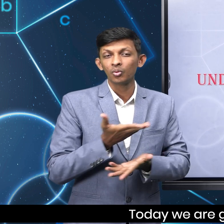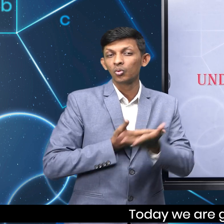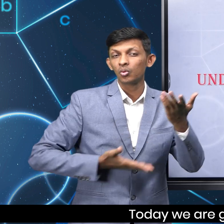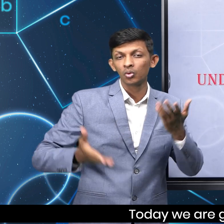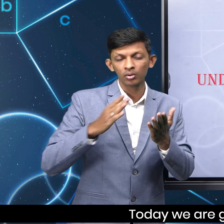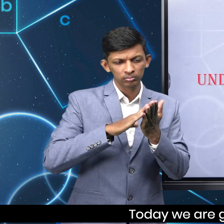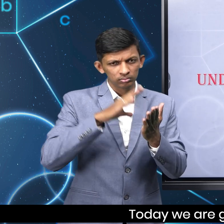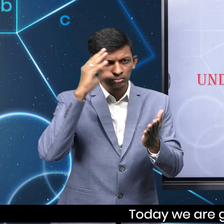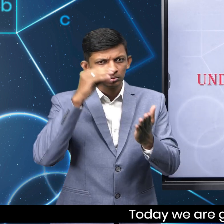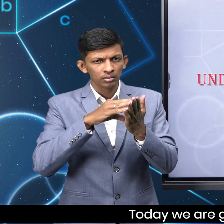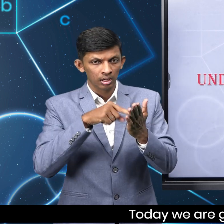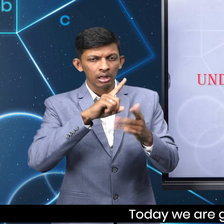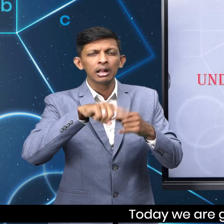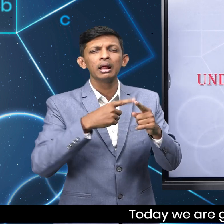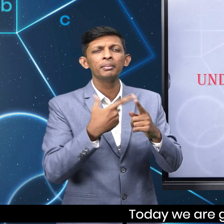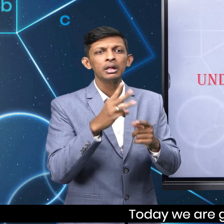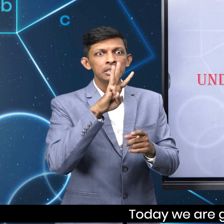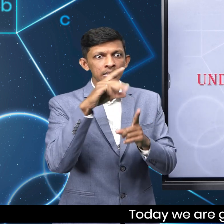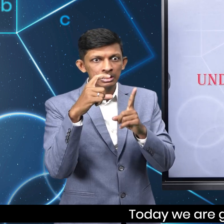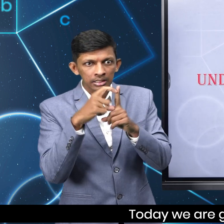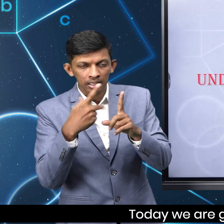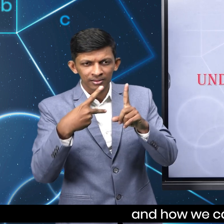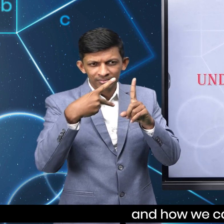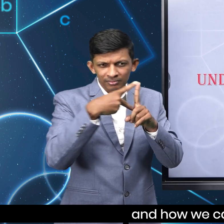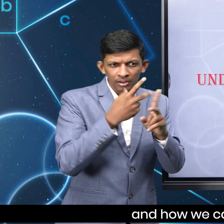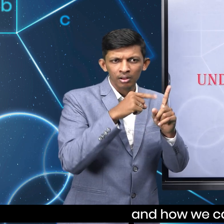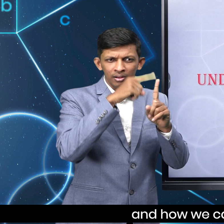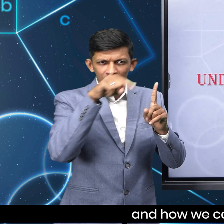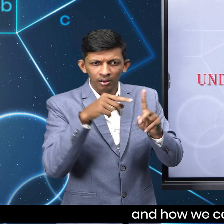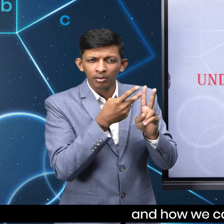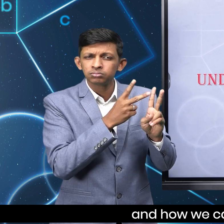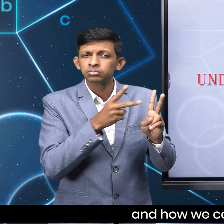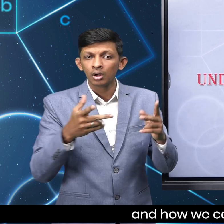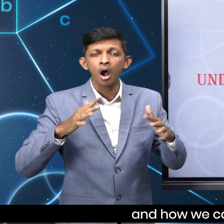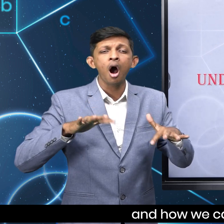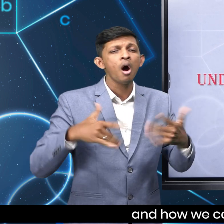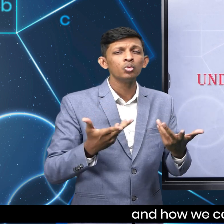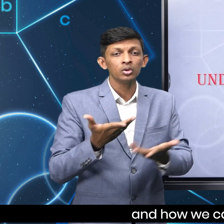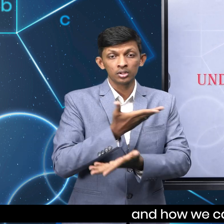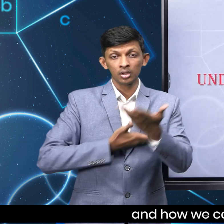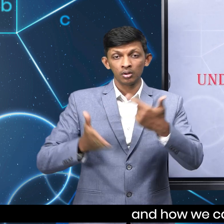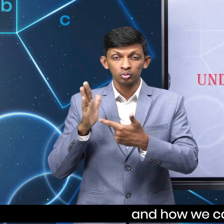Today we are going to learn about 3D shapes and how we can show them on flat surfaces.